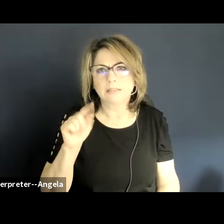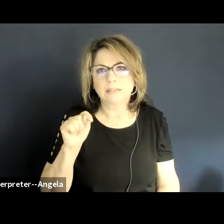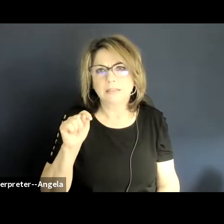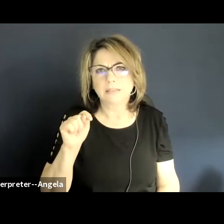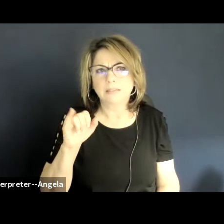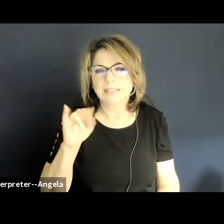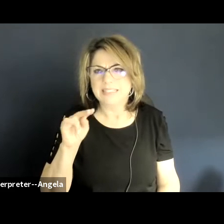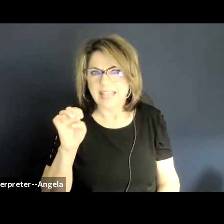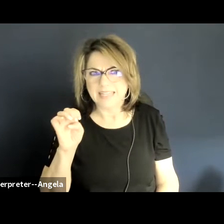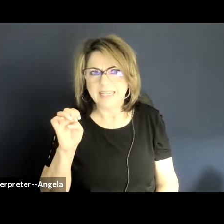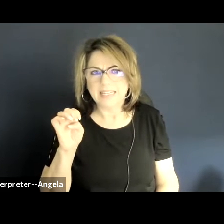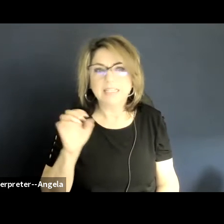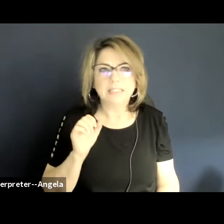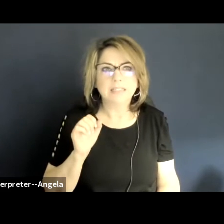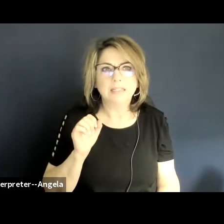donated